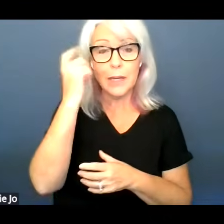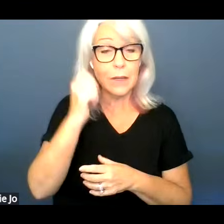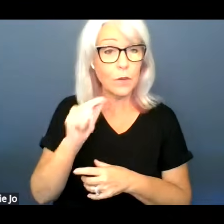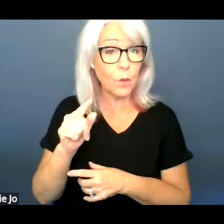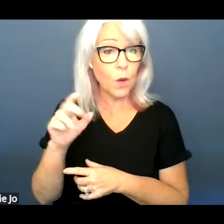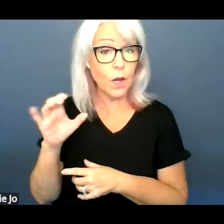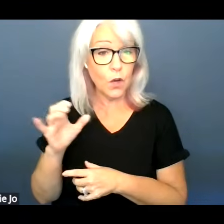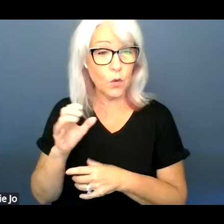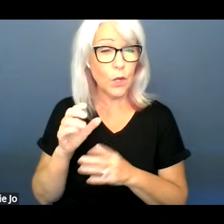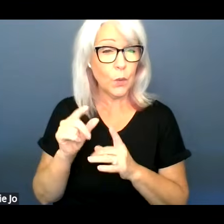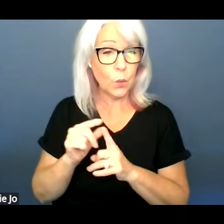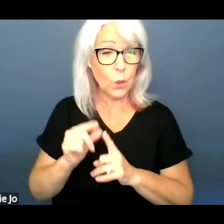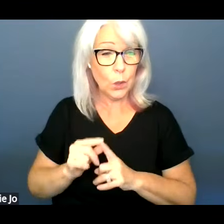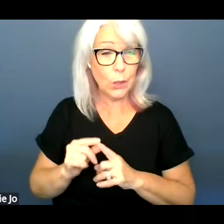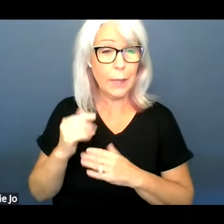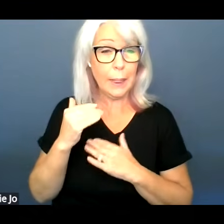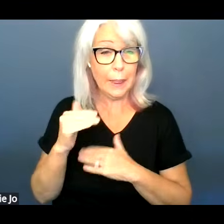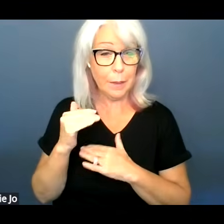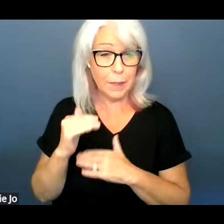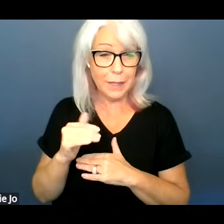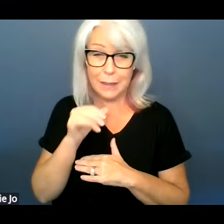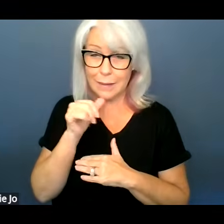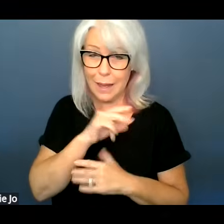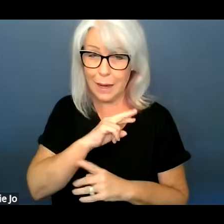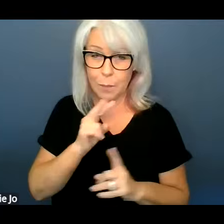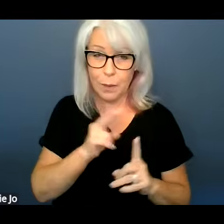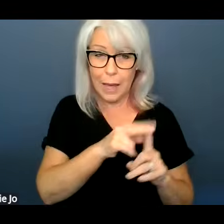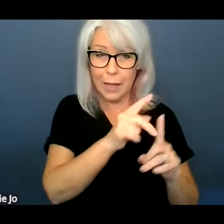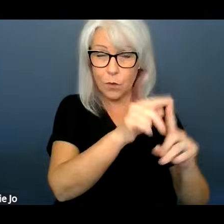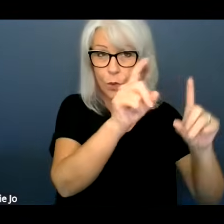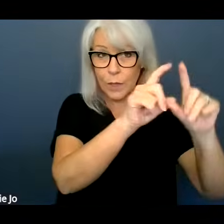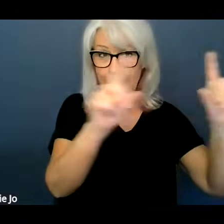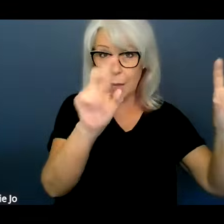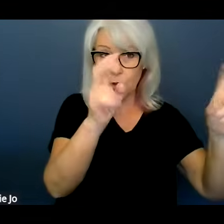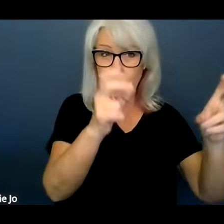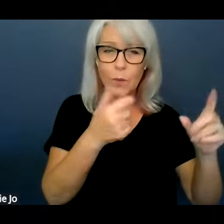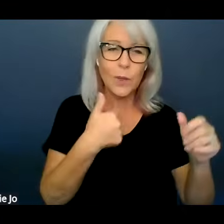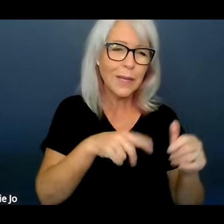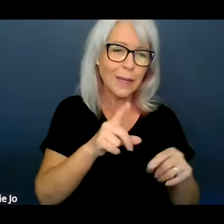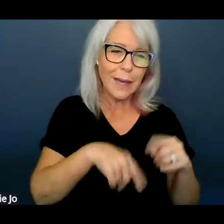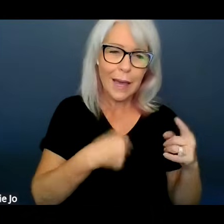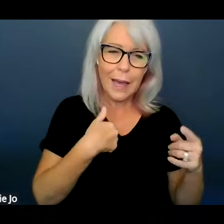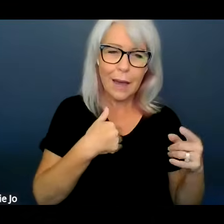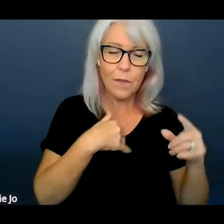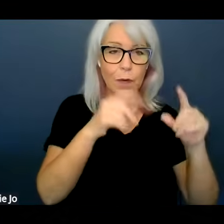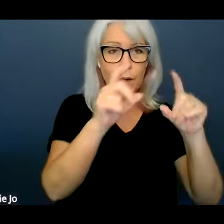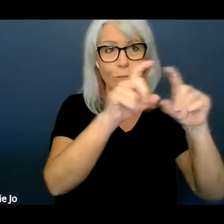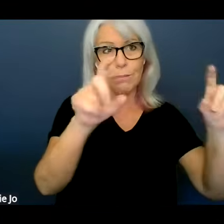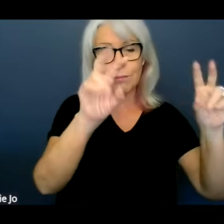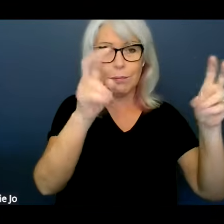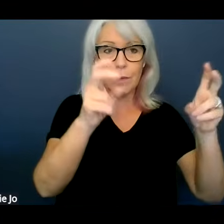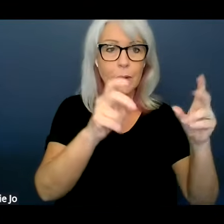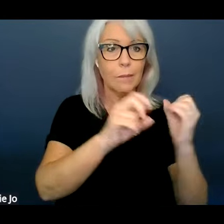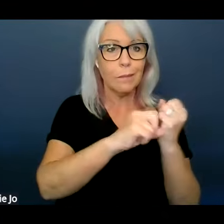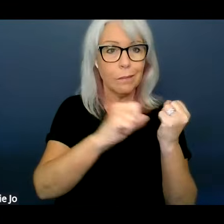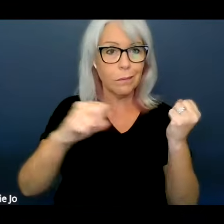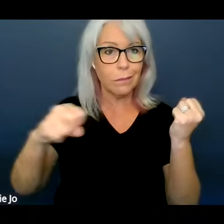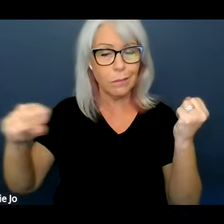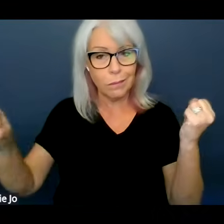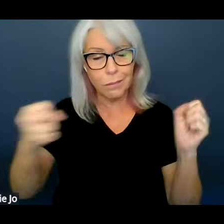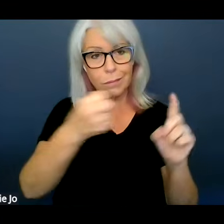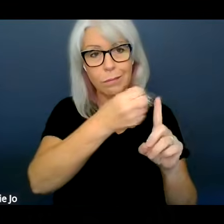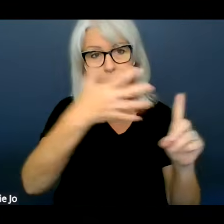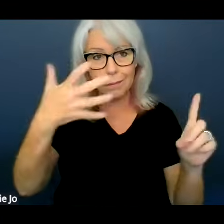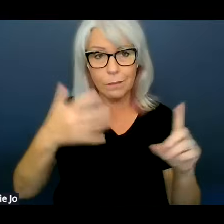to that. But again, as discussed, we do have a practical limit because we can't have a caption going on and on and on. So, We would prefer it in the Brady, you